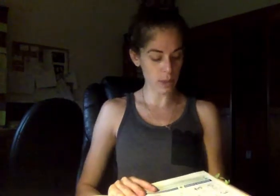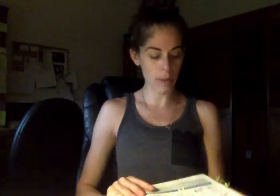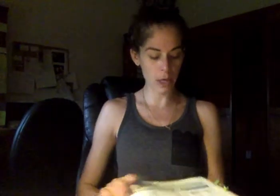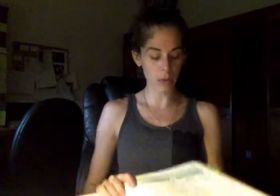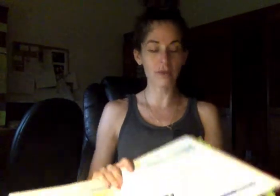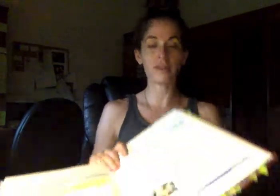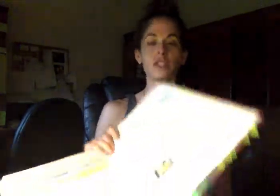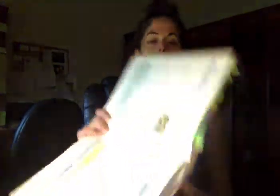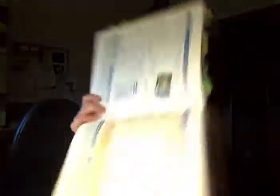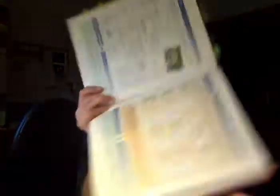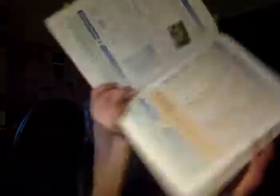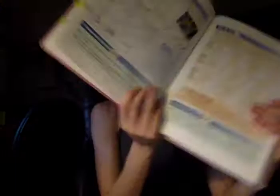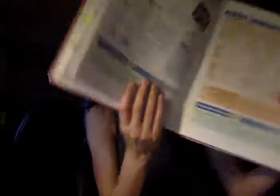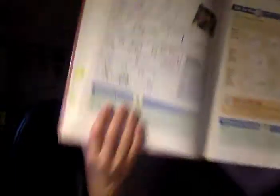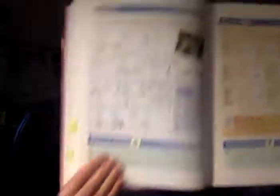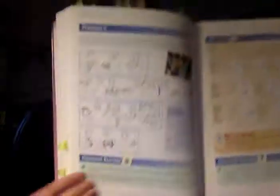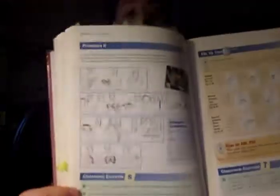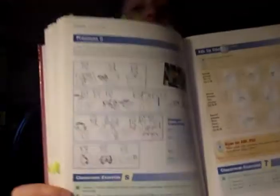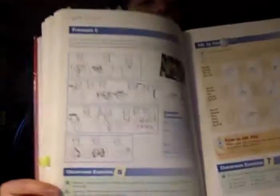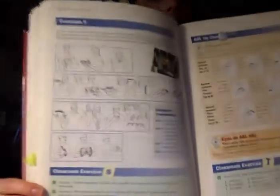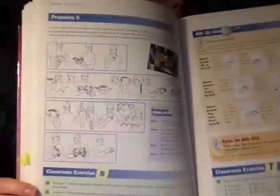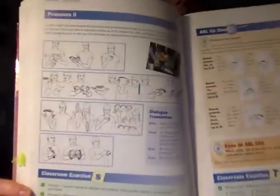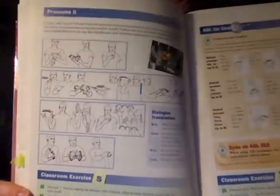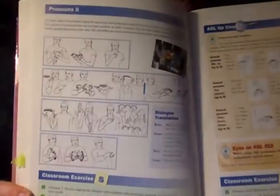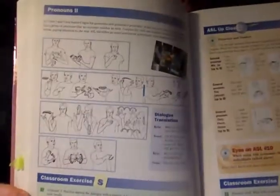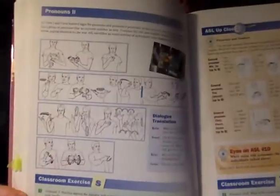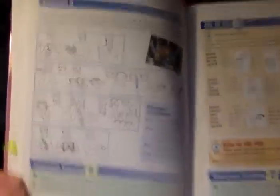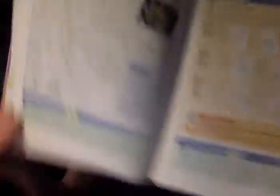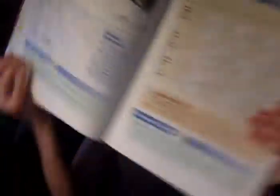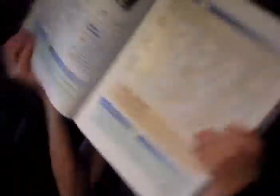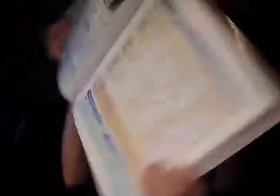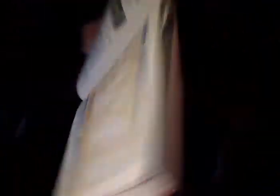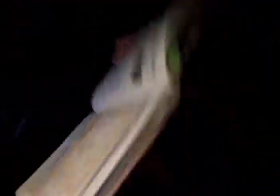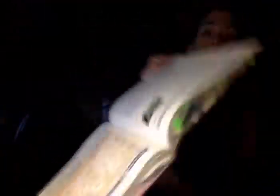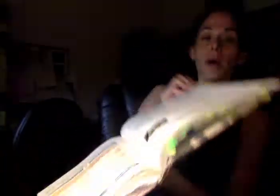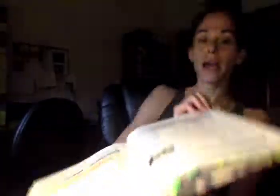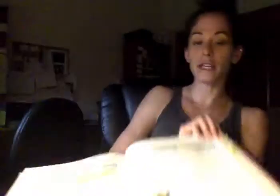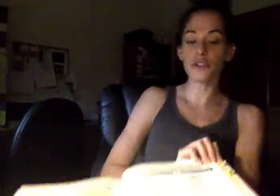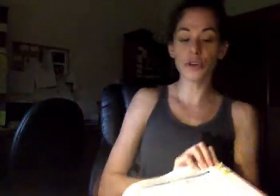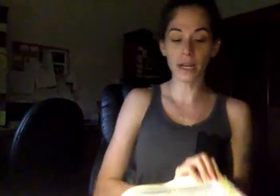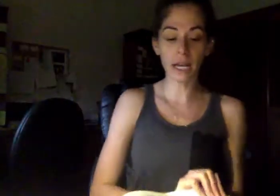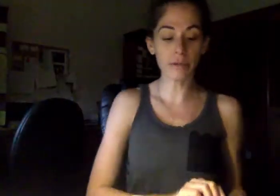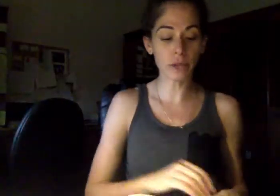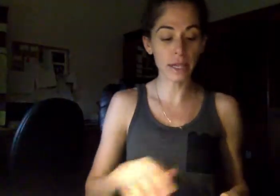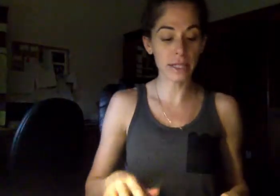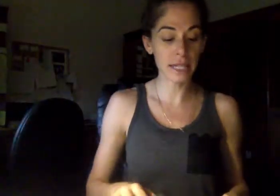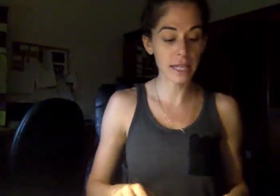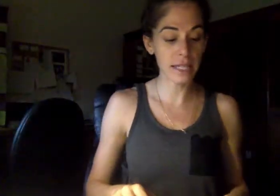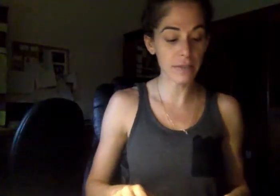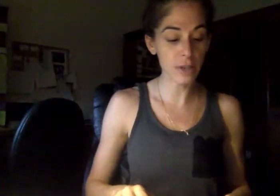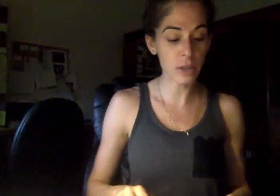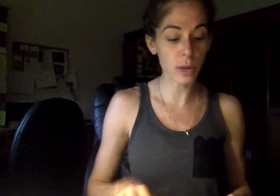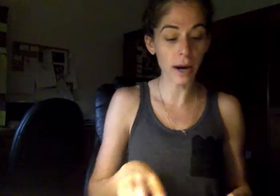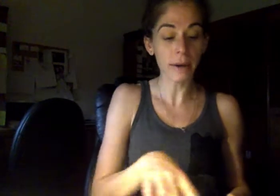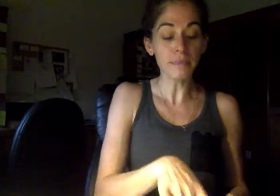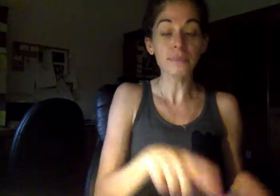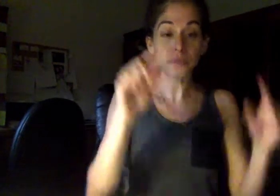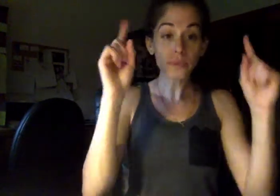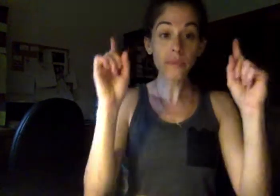page 152 at the bottom, and it looks like that. So you're going to go ahead and you're going to kind of look at and seeing the difference where in